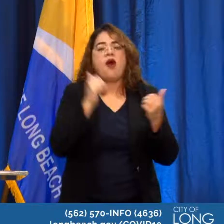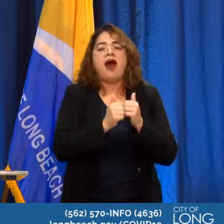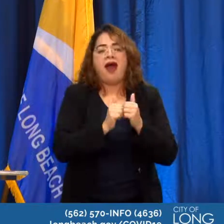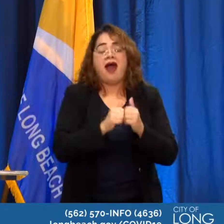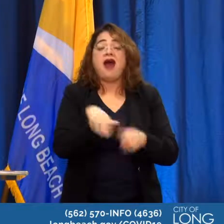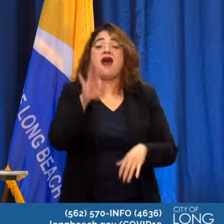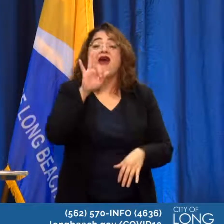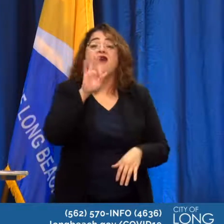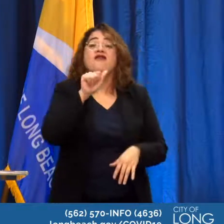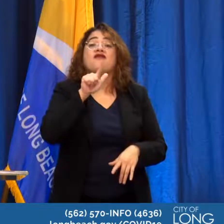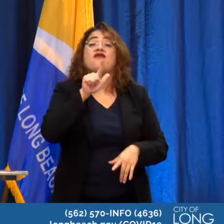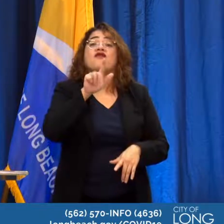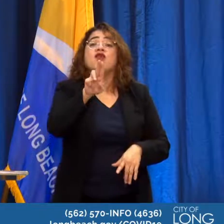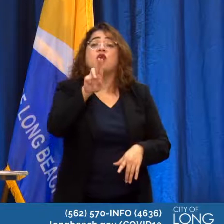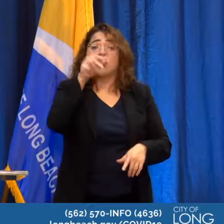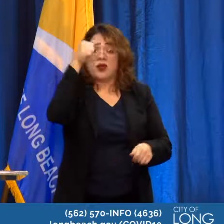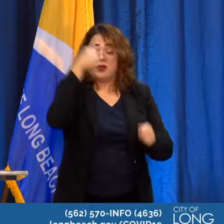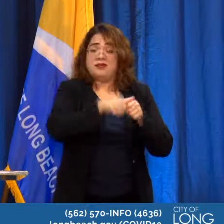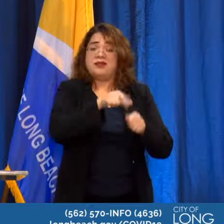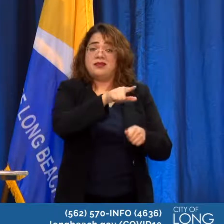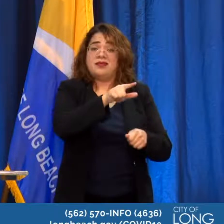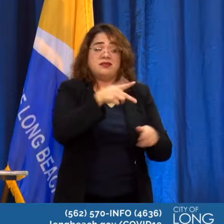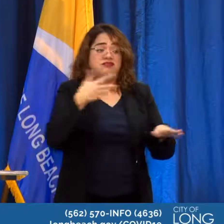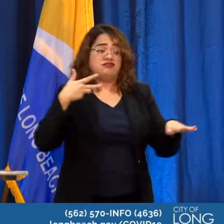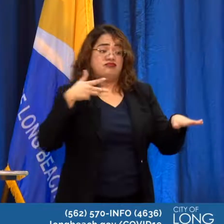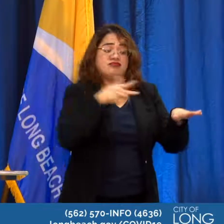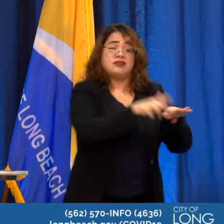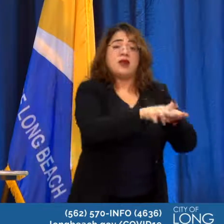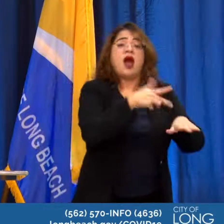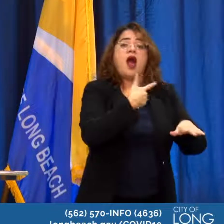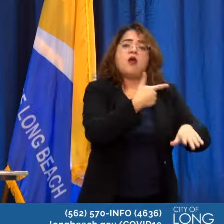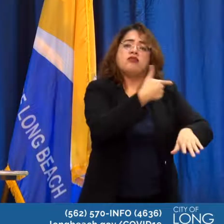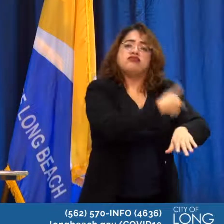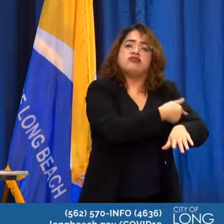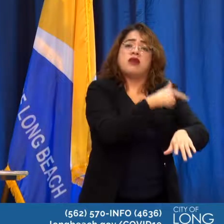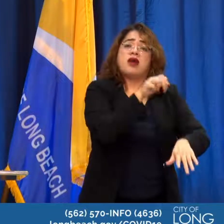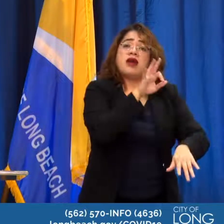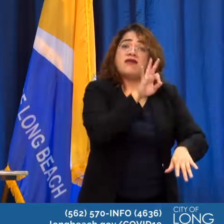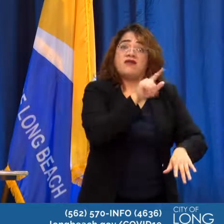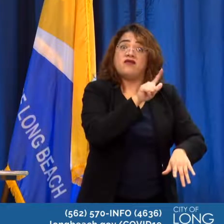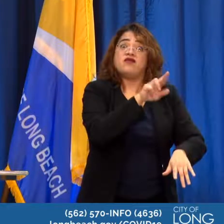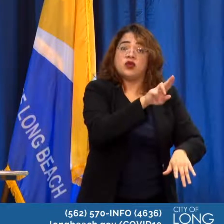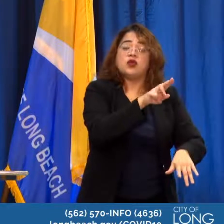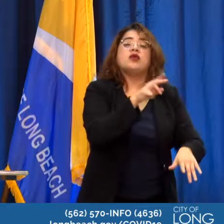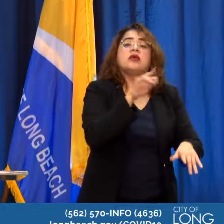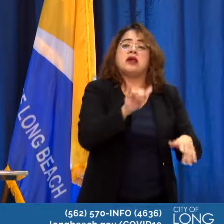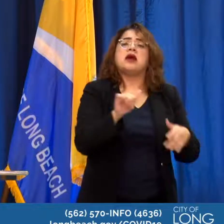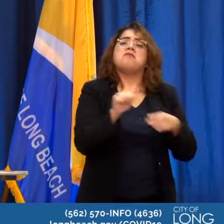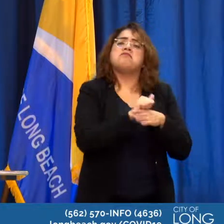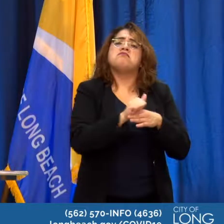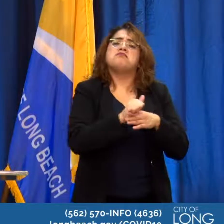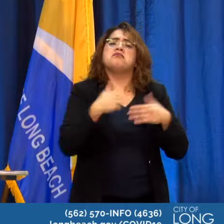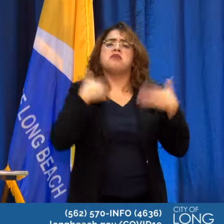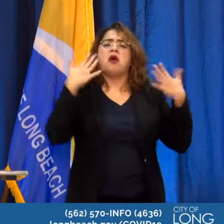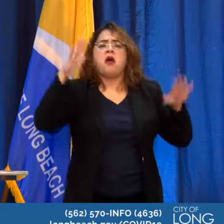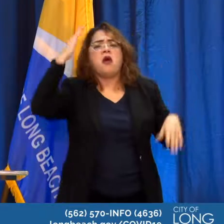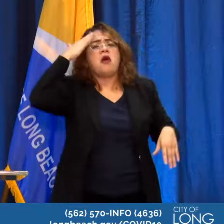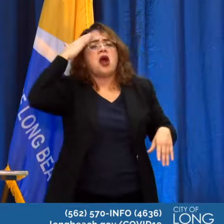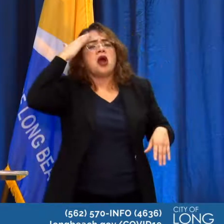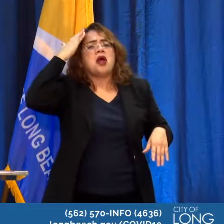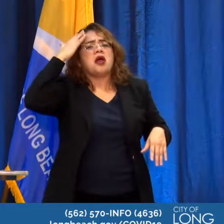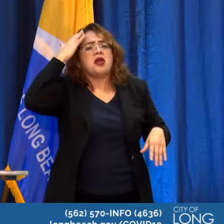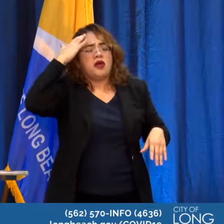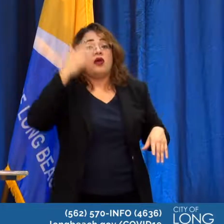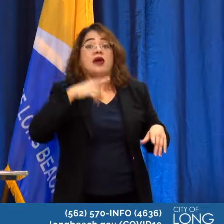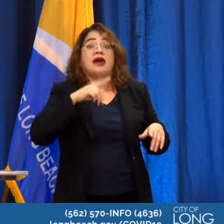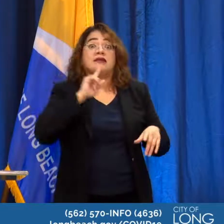people drive through one of our drive-throughs for flu vaccine, that's practice for all of us for when we need